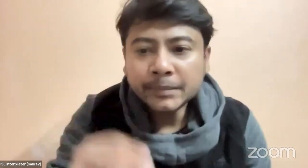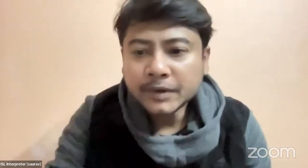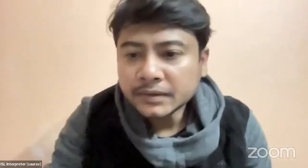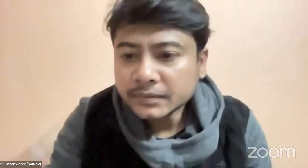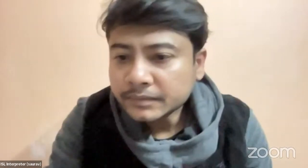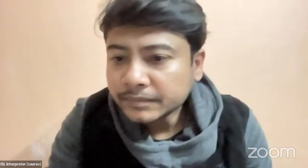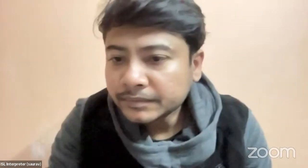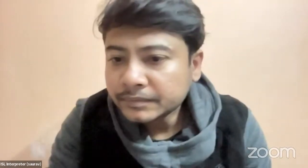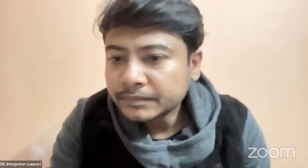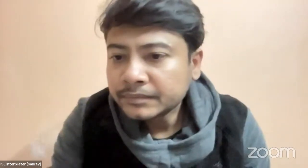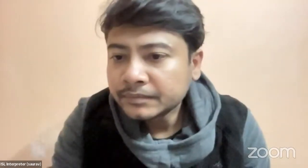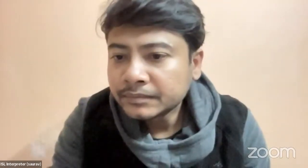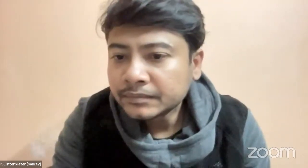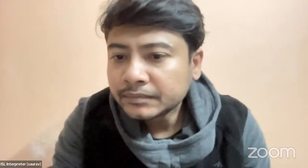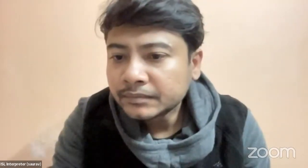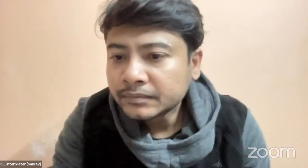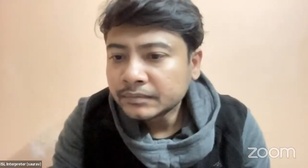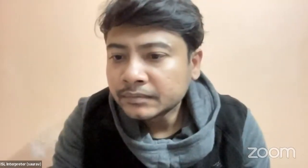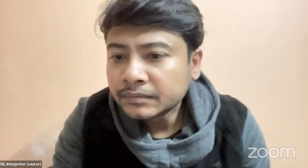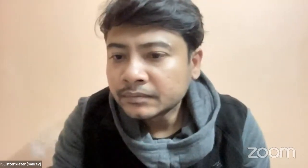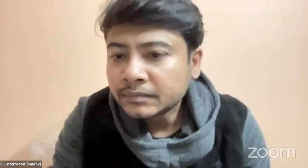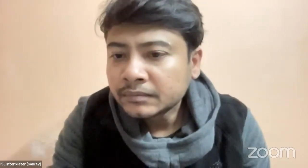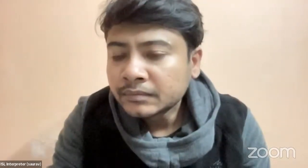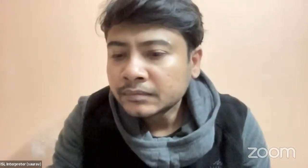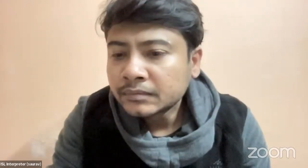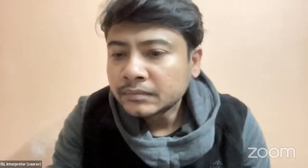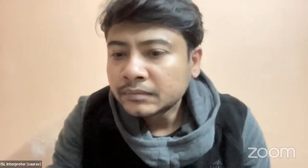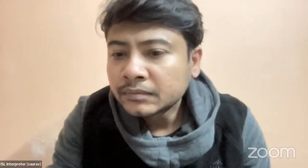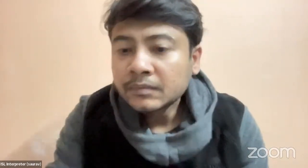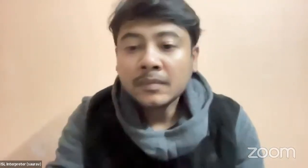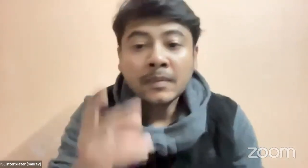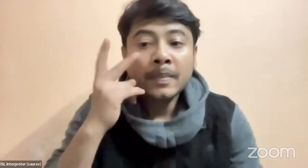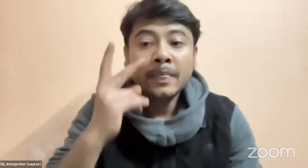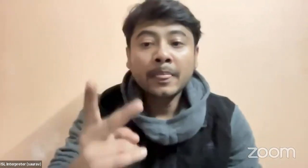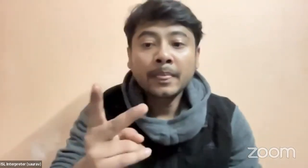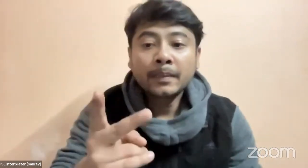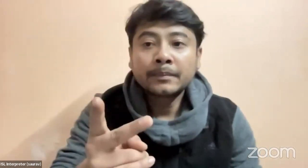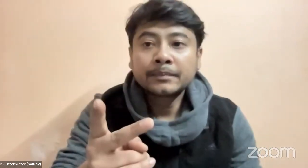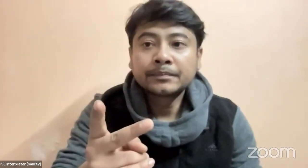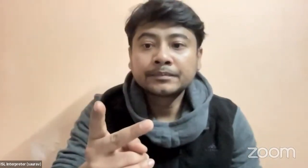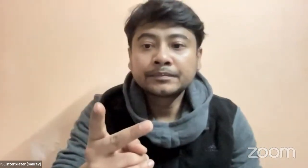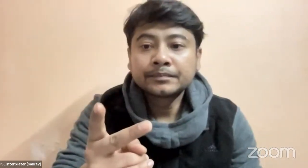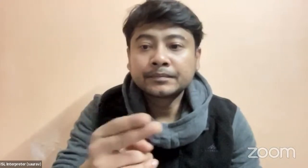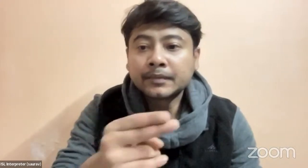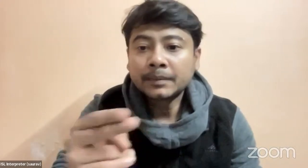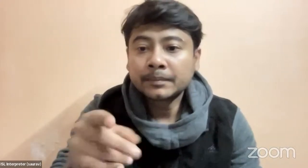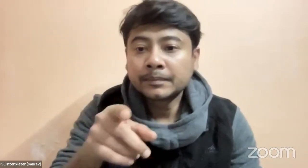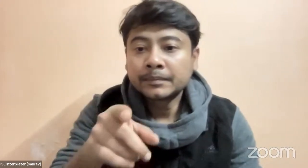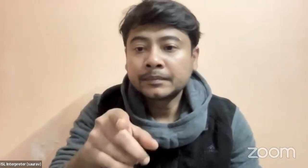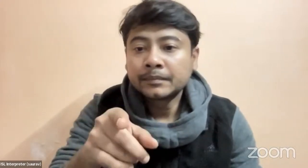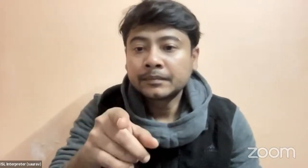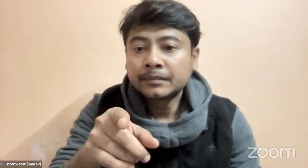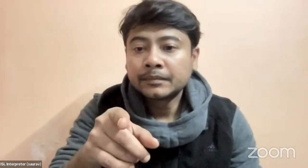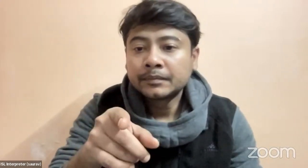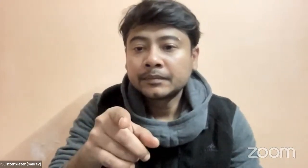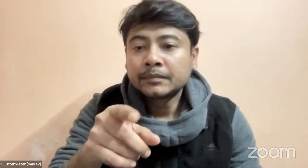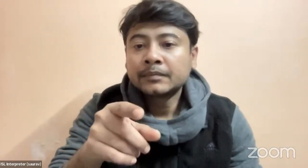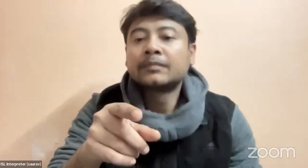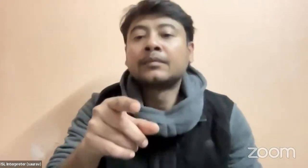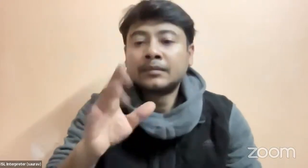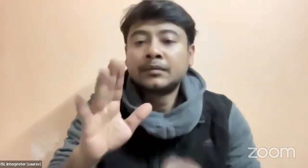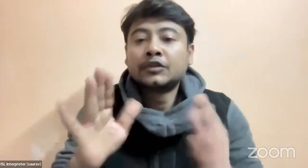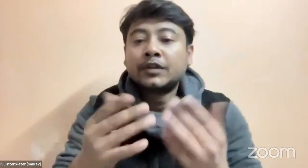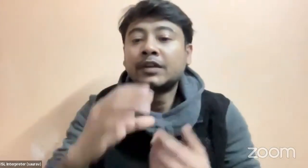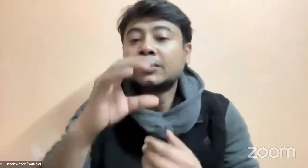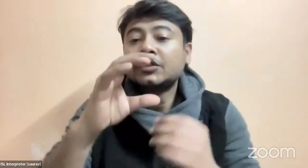Prabhuji, the name, please. It's there on the now. Lokeshwari Mataji has written Sri Chaitanya Mangal, written by Lochana